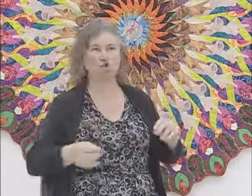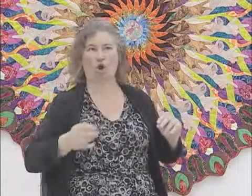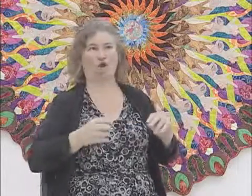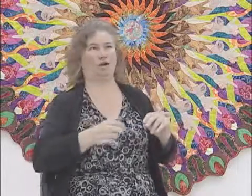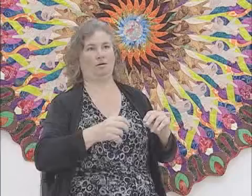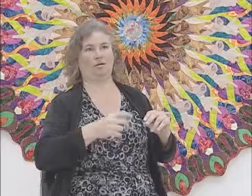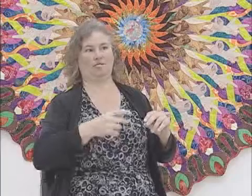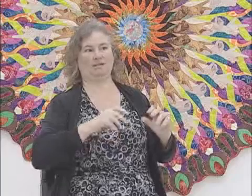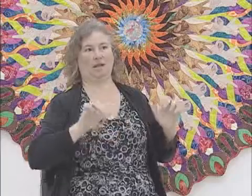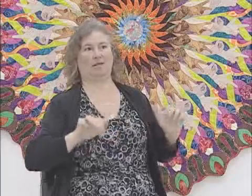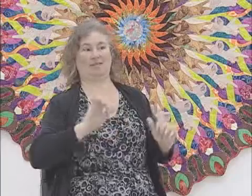comes to mind.